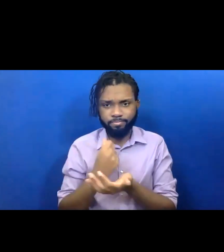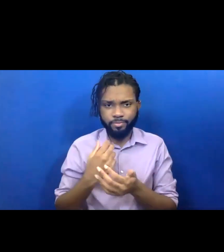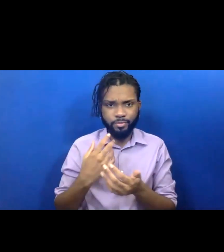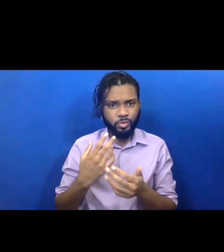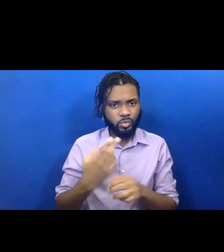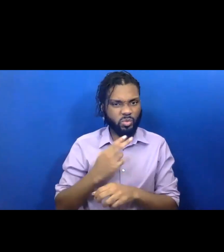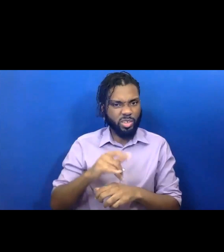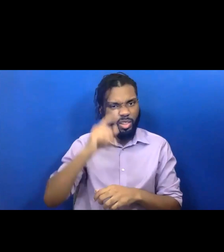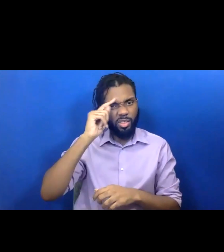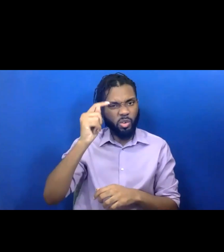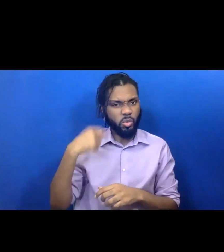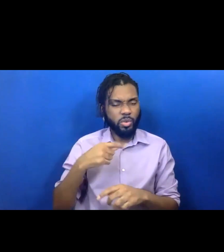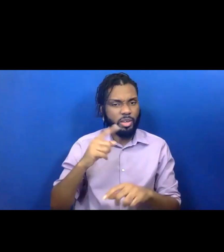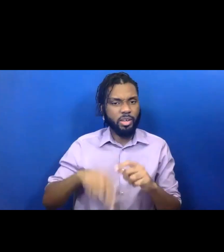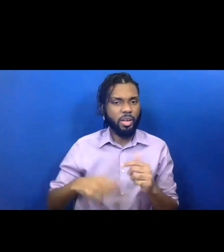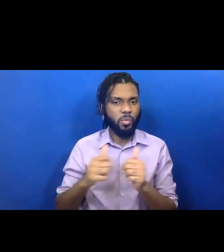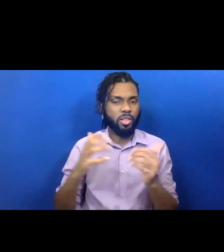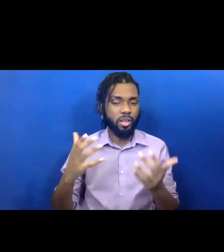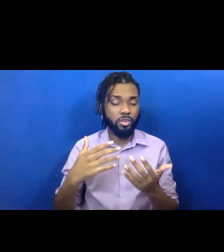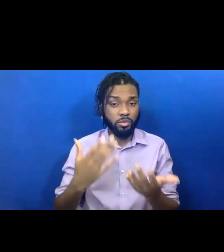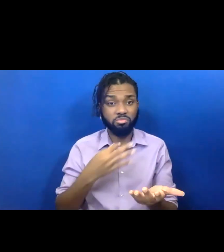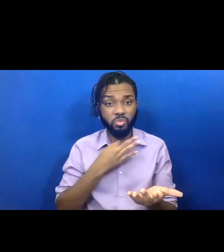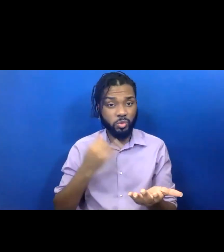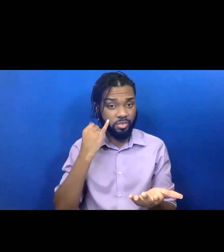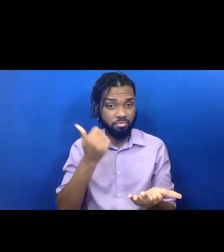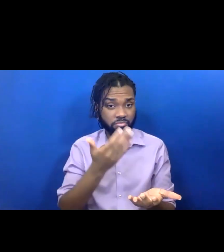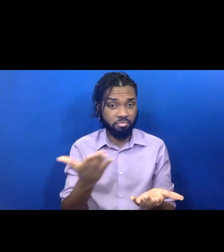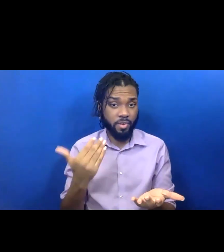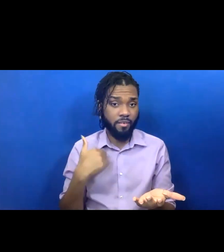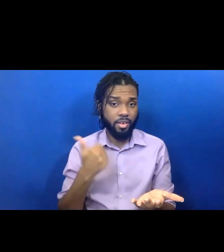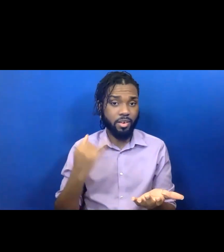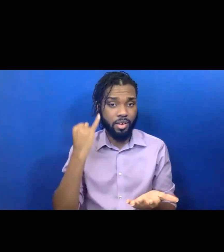theory because it'll get there. So I'm kind of curious if people have ideas.